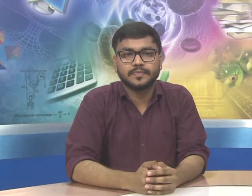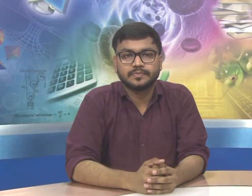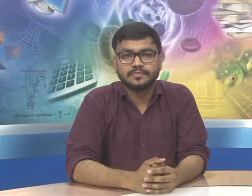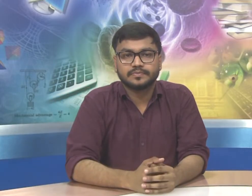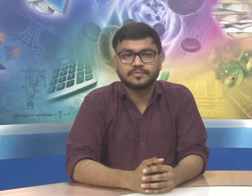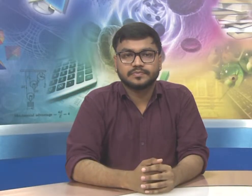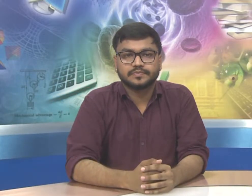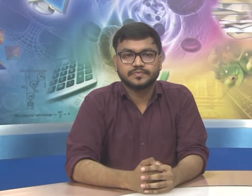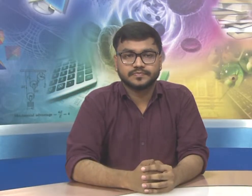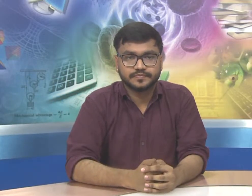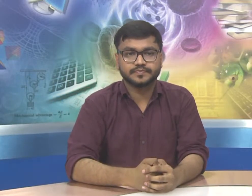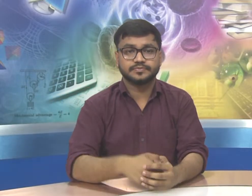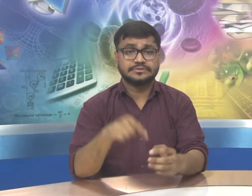they found